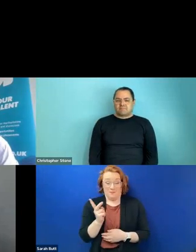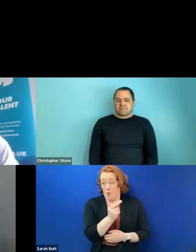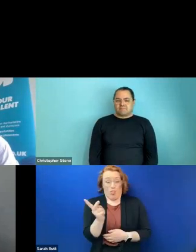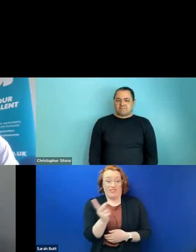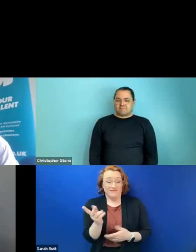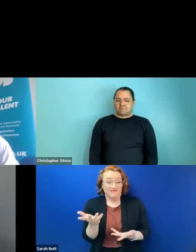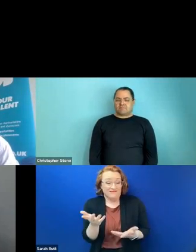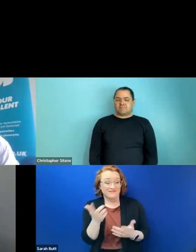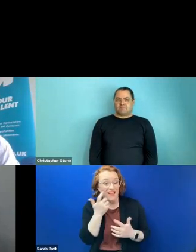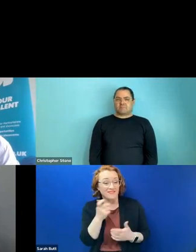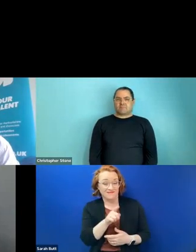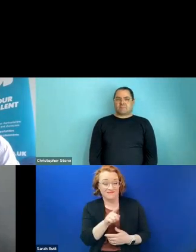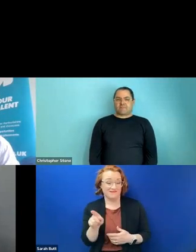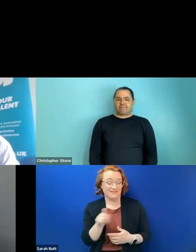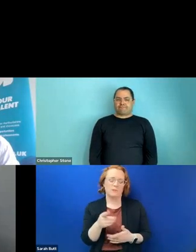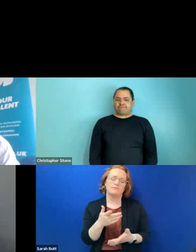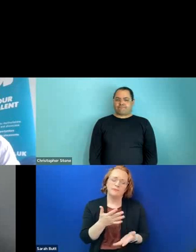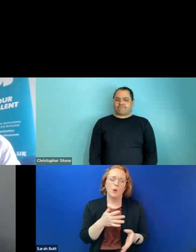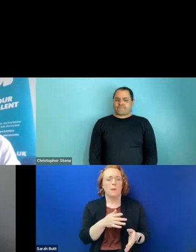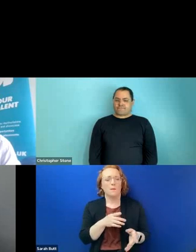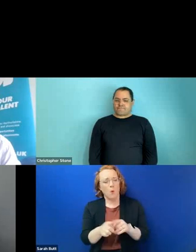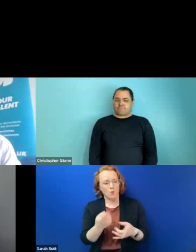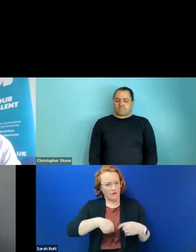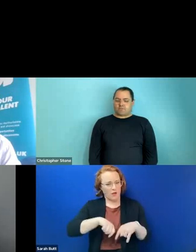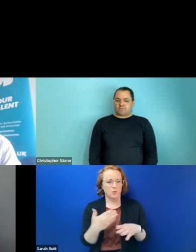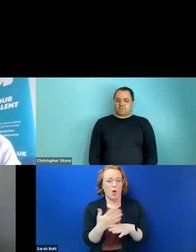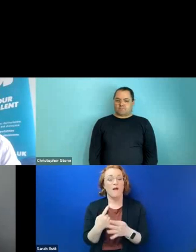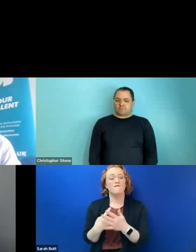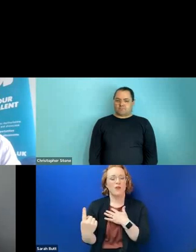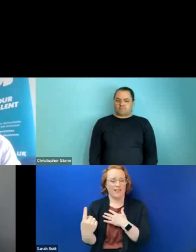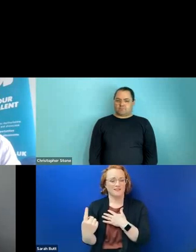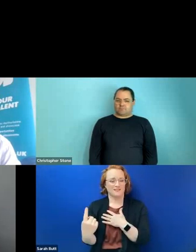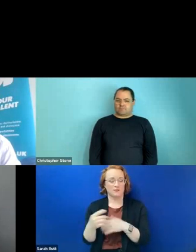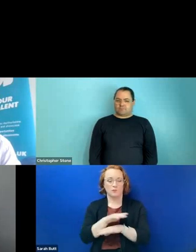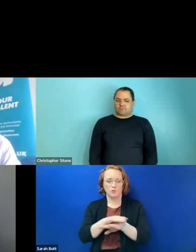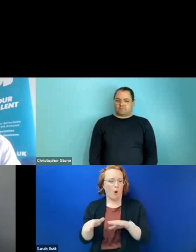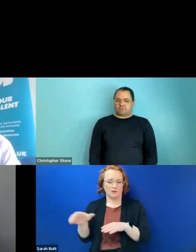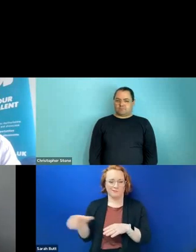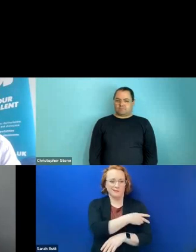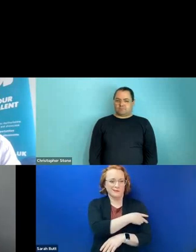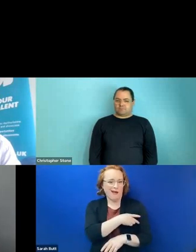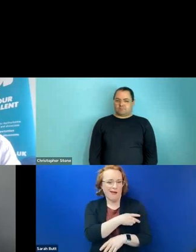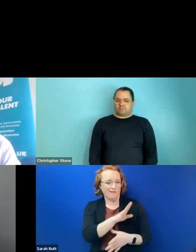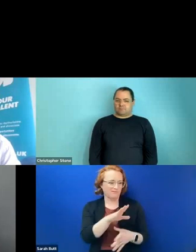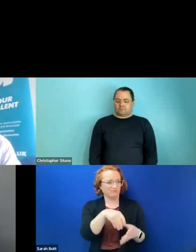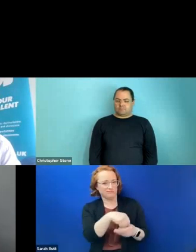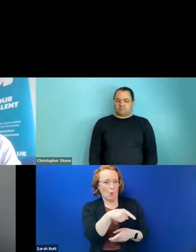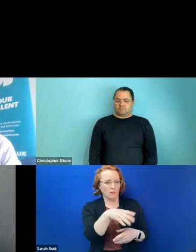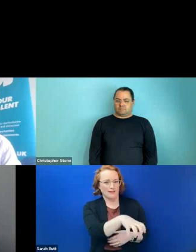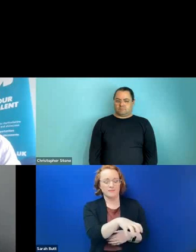happen. So the majority of us are freelancers, so the majority are not employed in specific